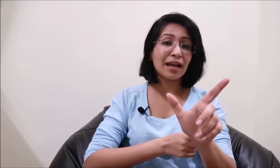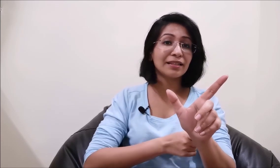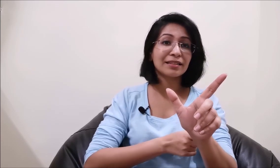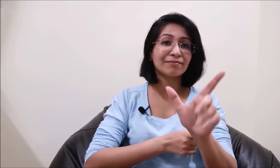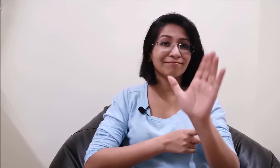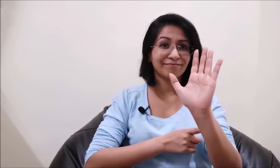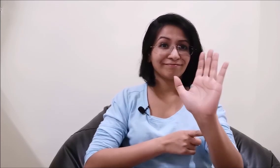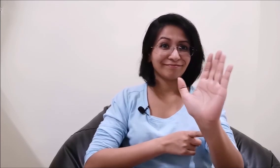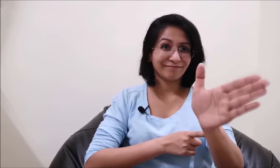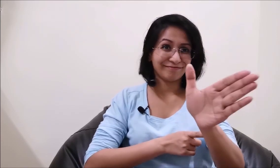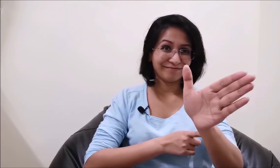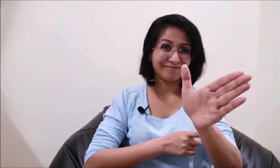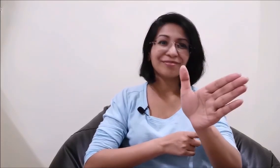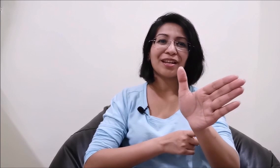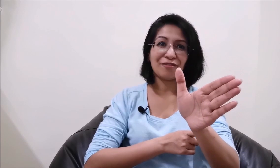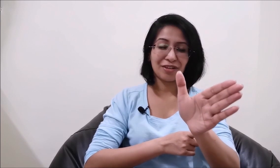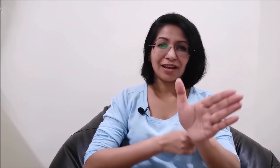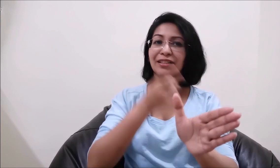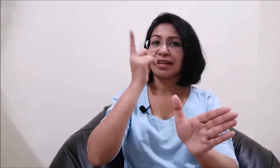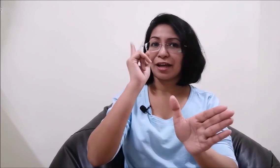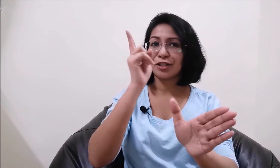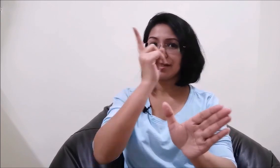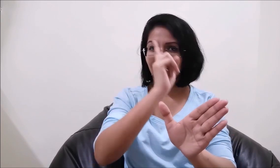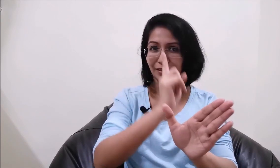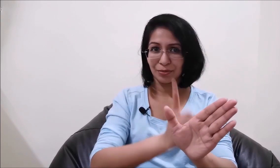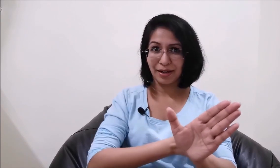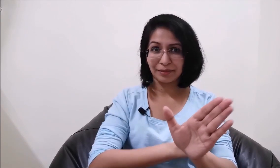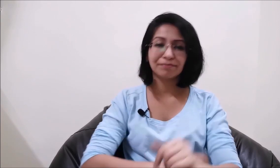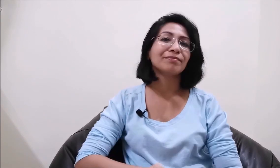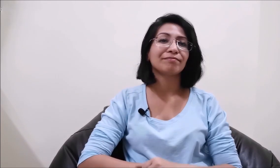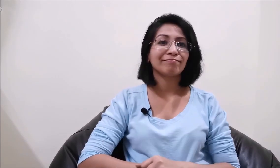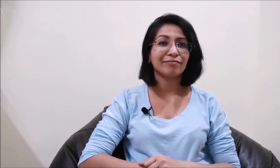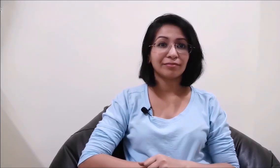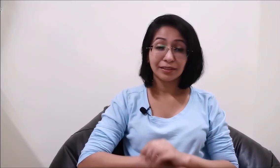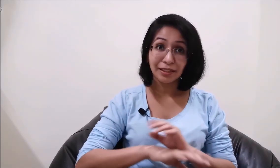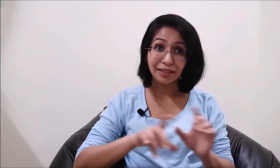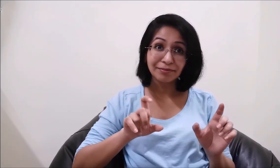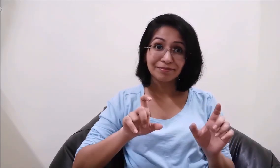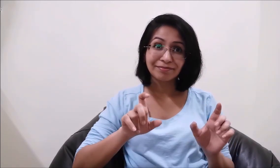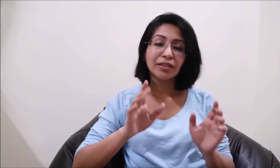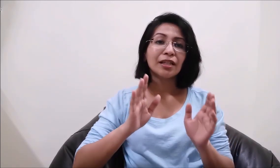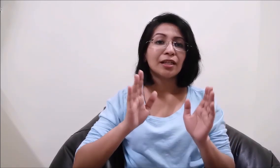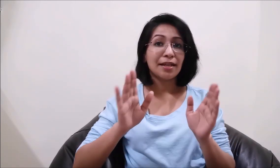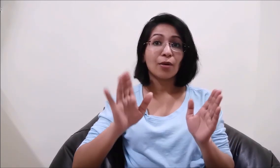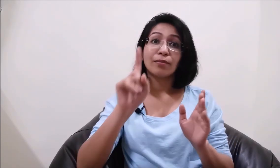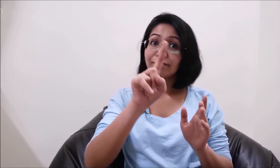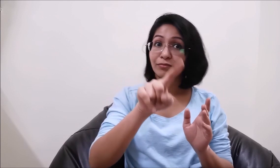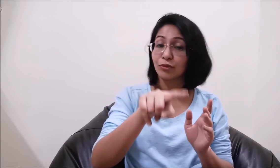hand? The left hand, and action is right. Clear? Now, those